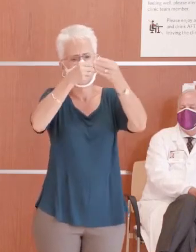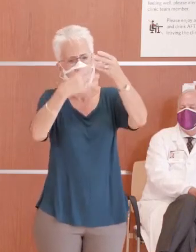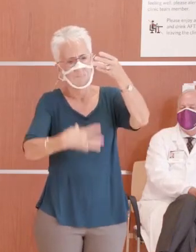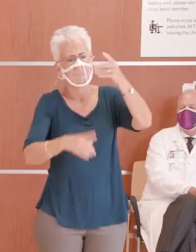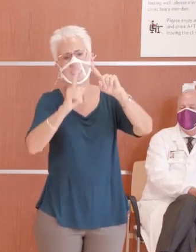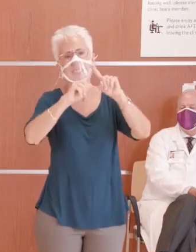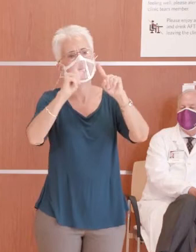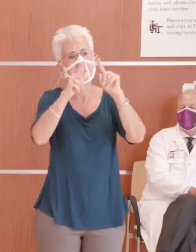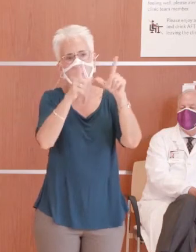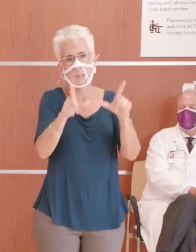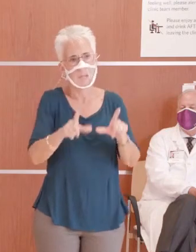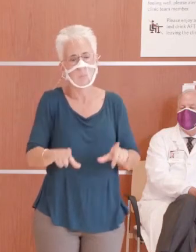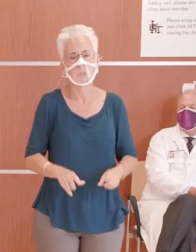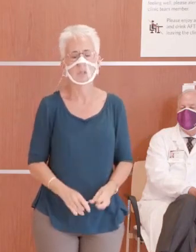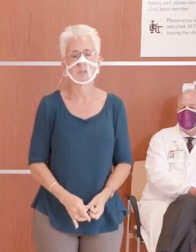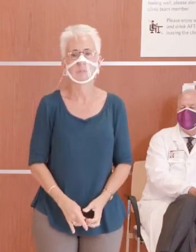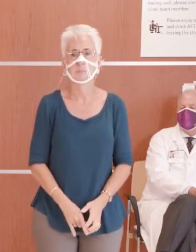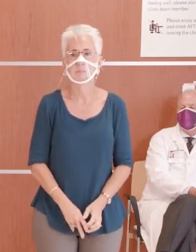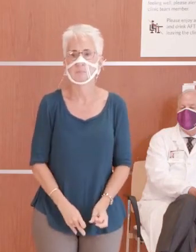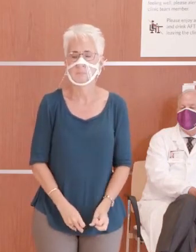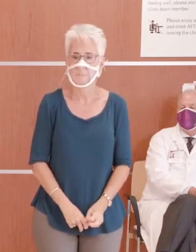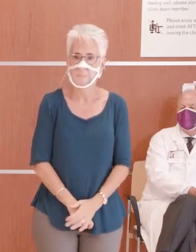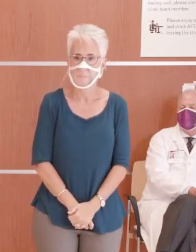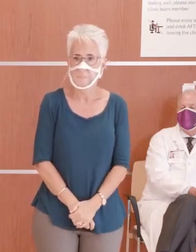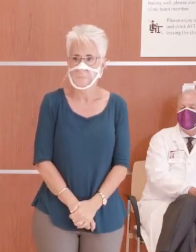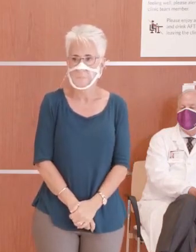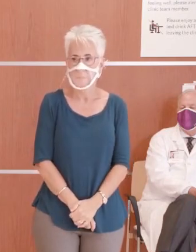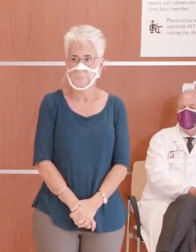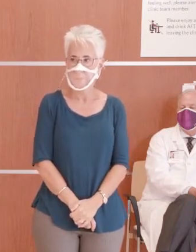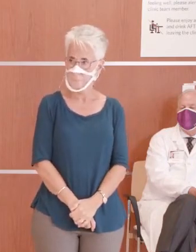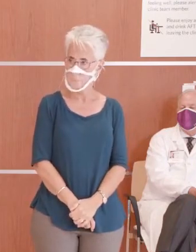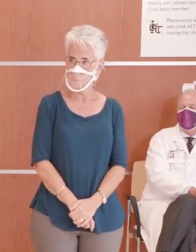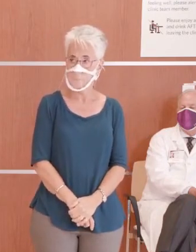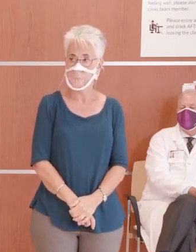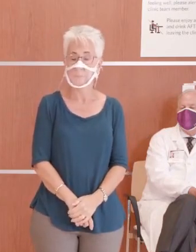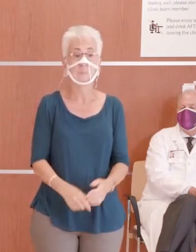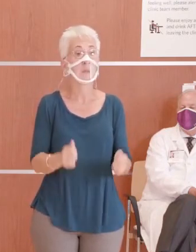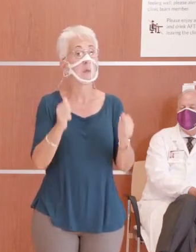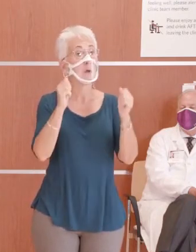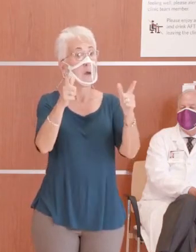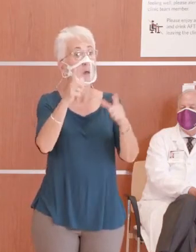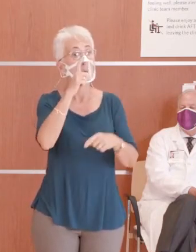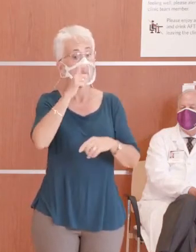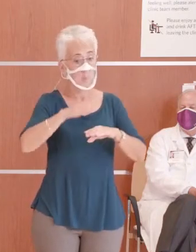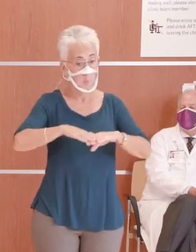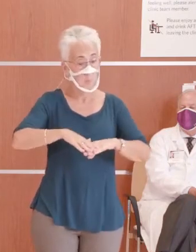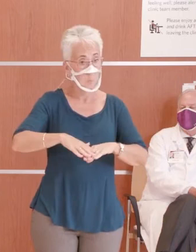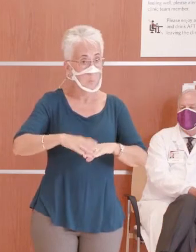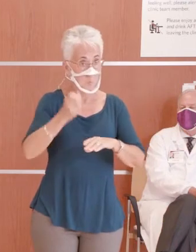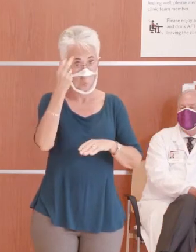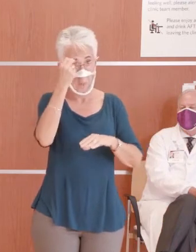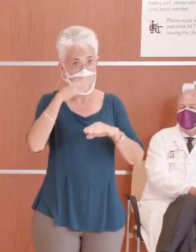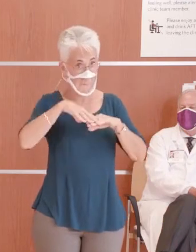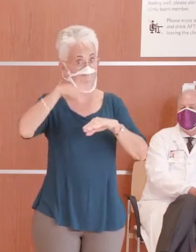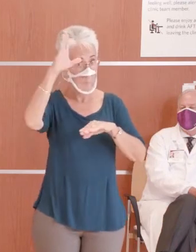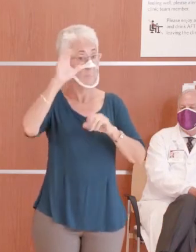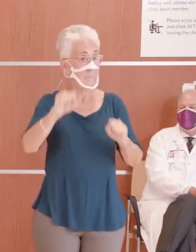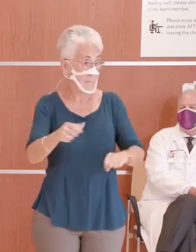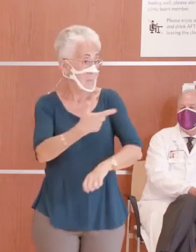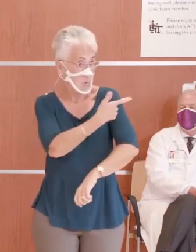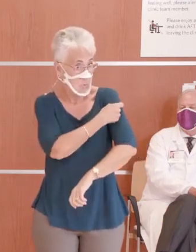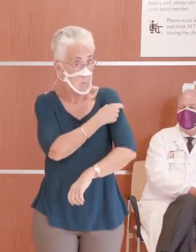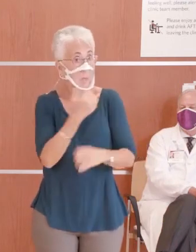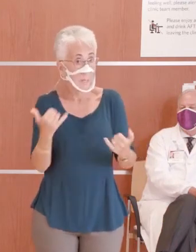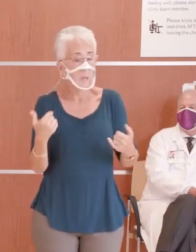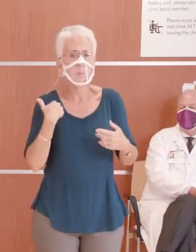of different languages as well. Now that everyone over 12 in Pennsylvania is eligible to be vaccinated, we want to